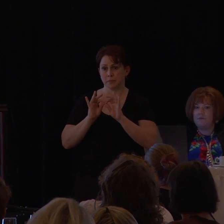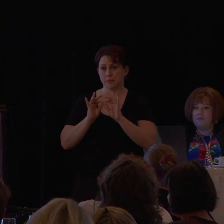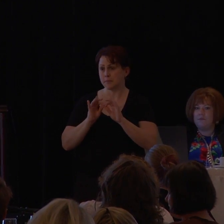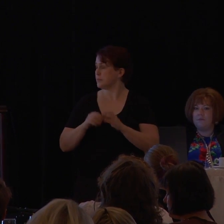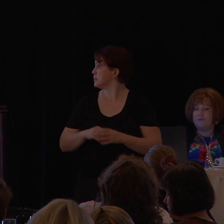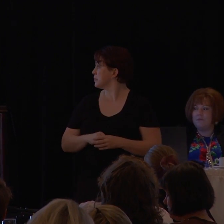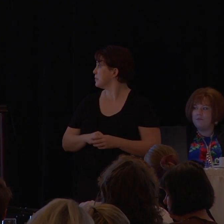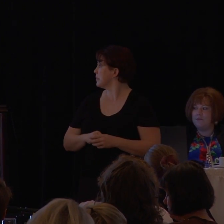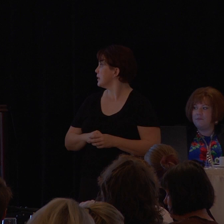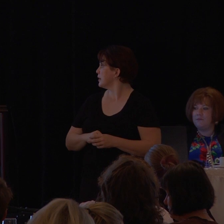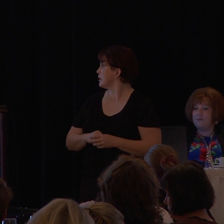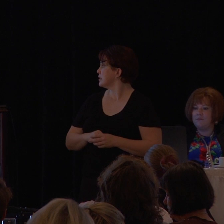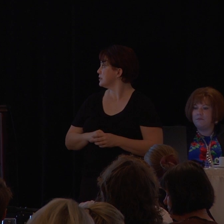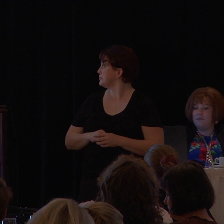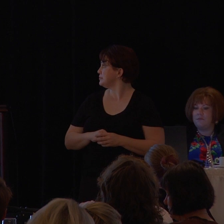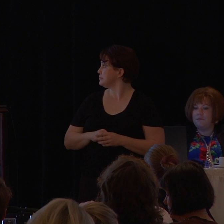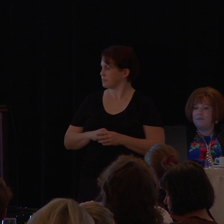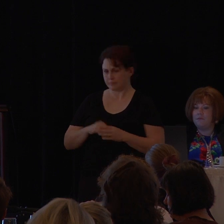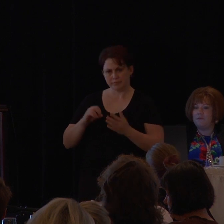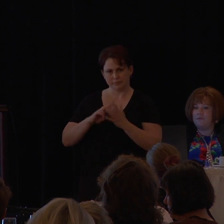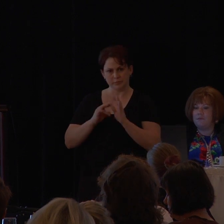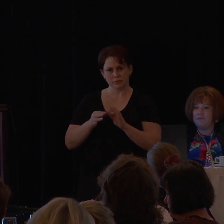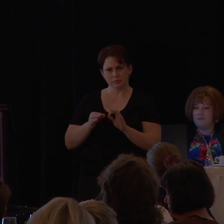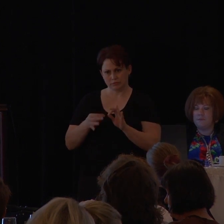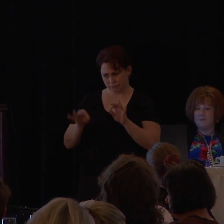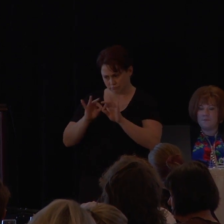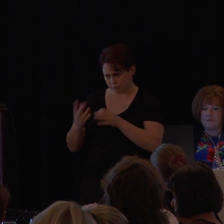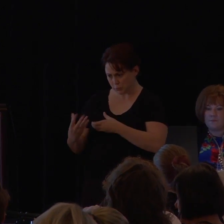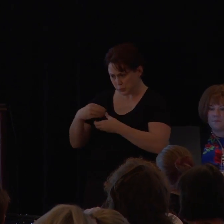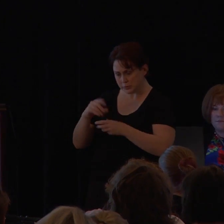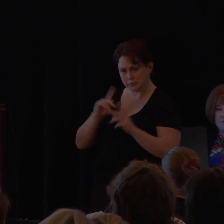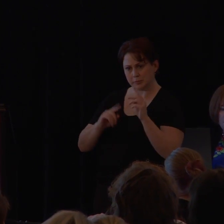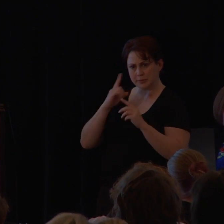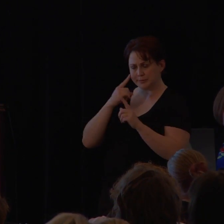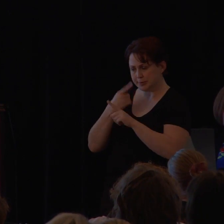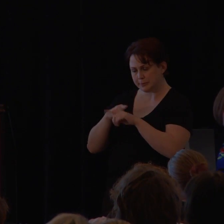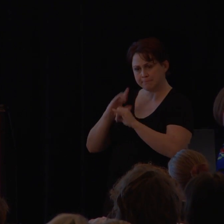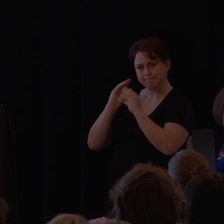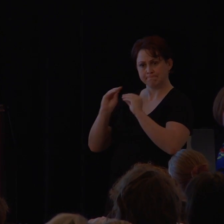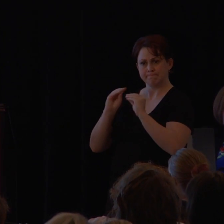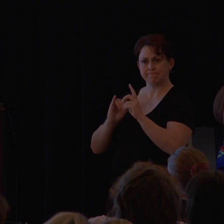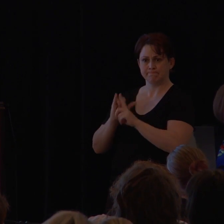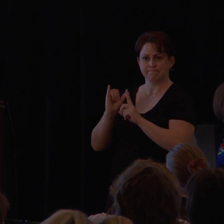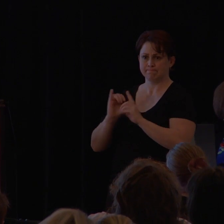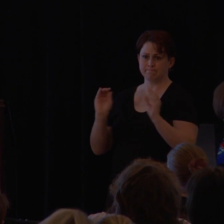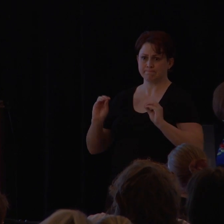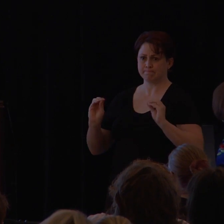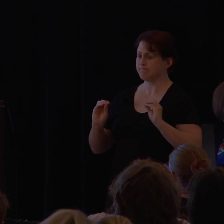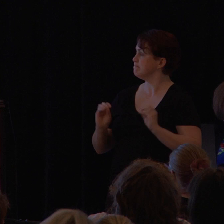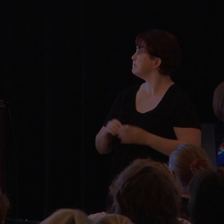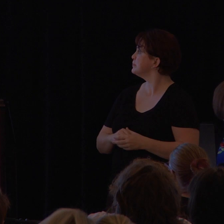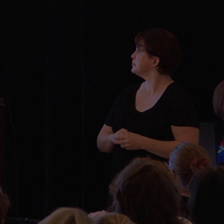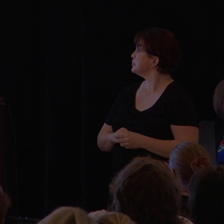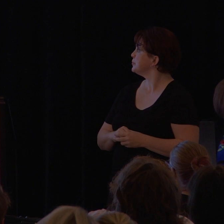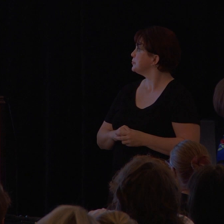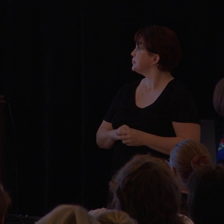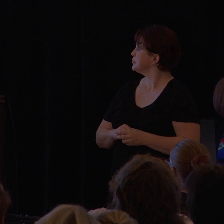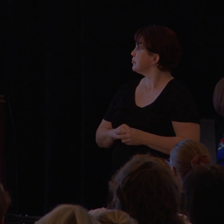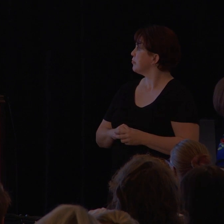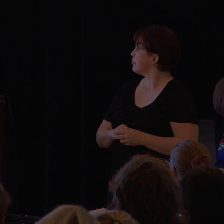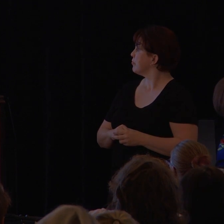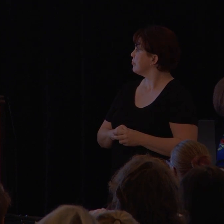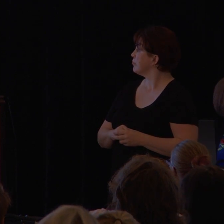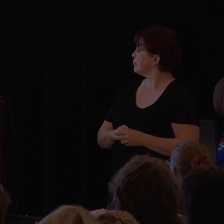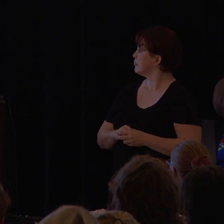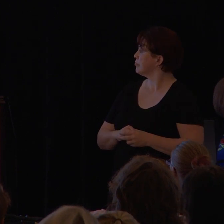with good inclusive practices. So, next one. One of the big issues, and this was a large issue when I appeared before the